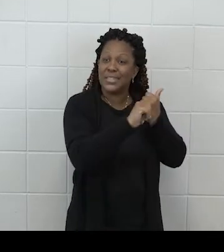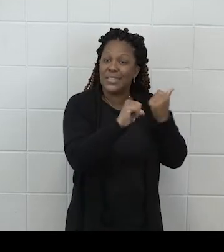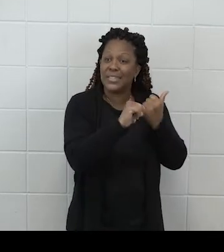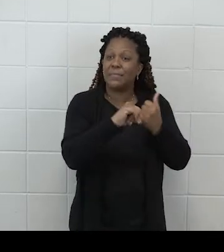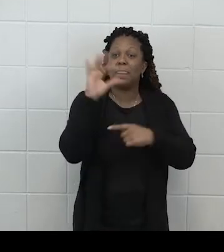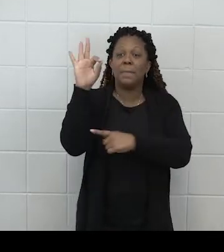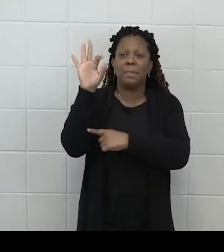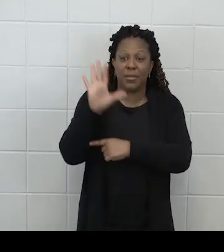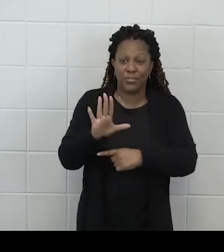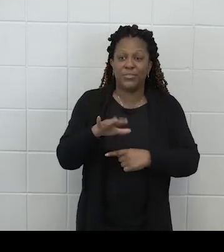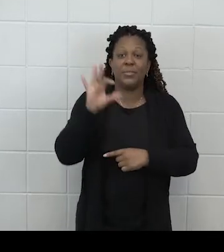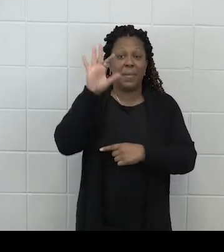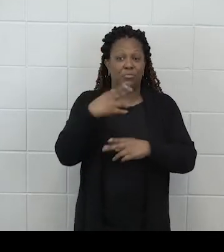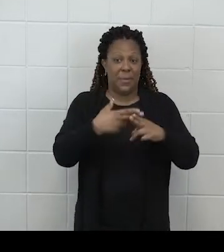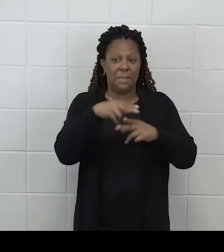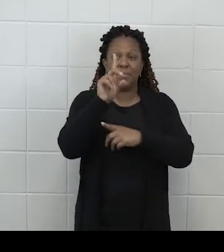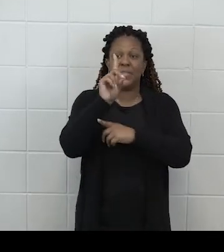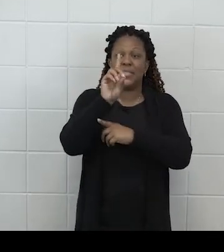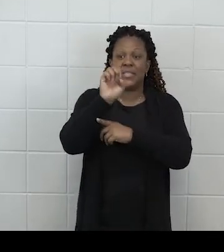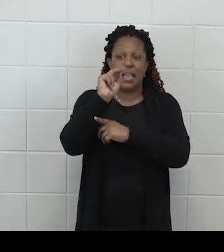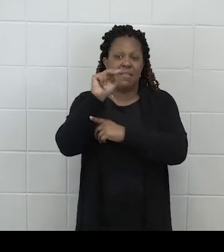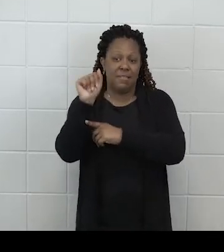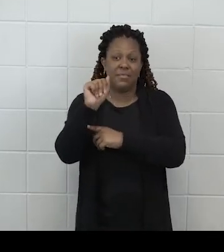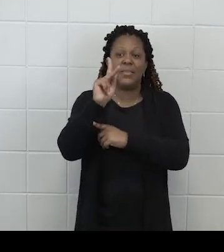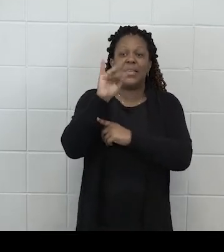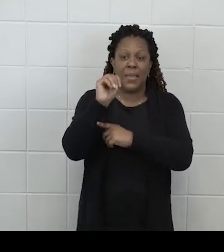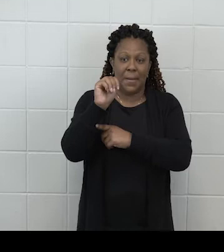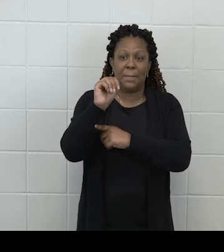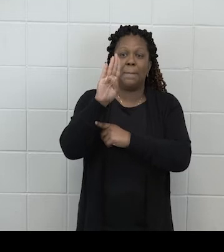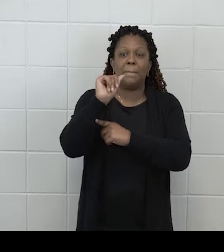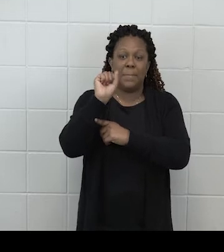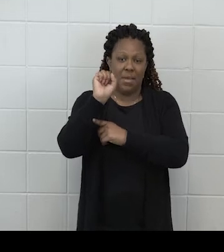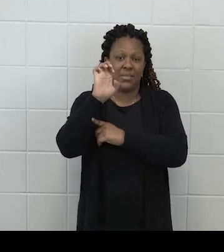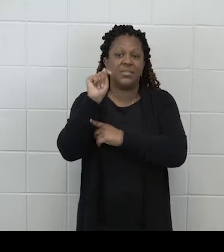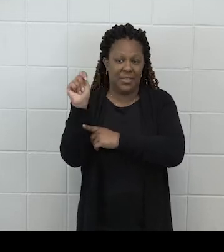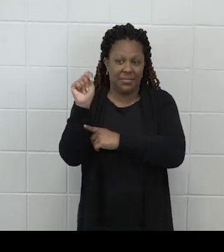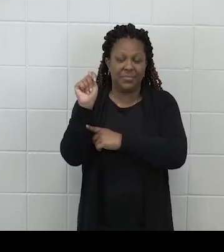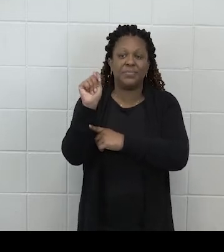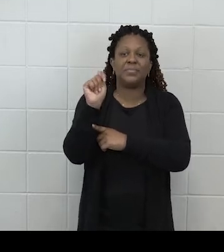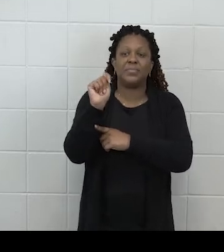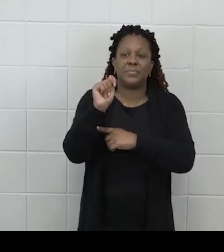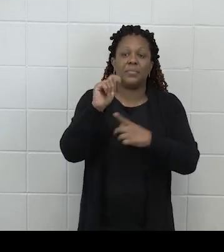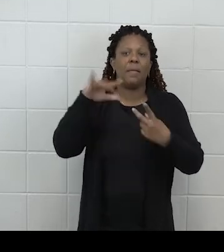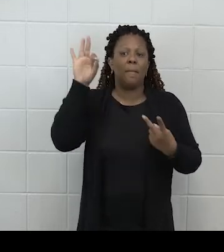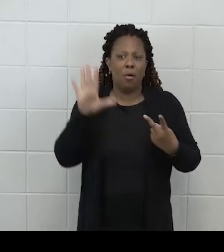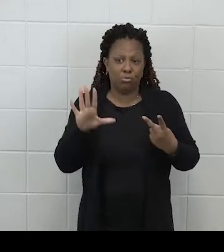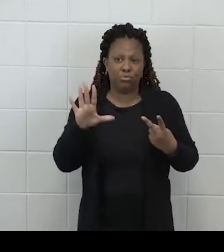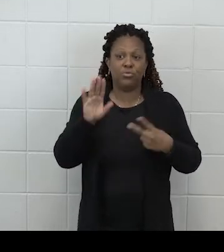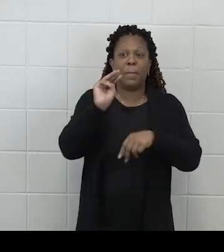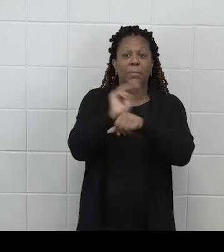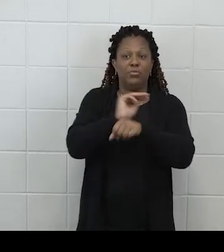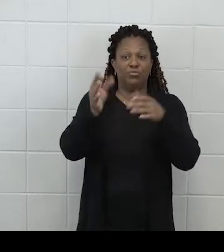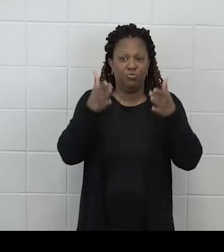Kim Bassett, Pastoral Minister Christine Belfry Johnson, and Deacon David